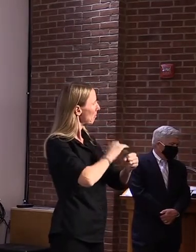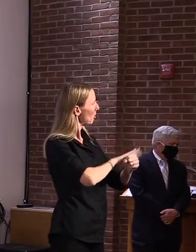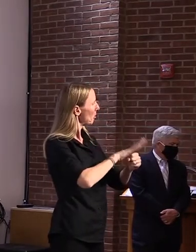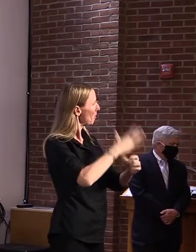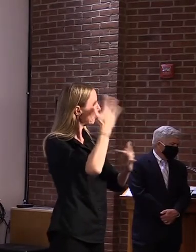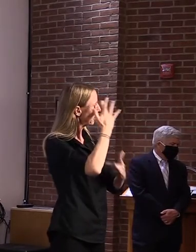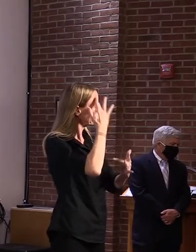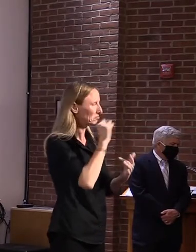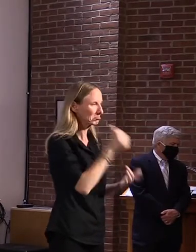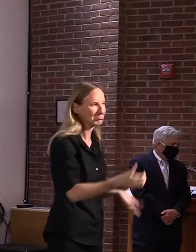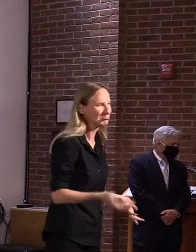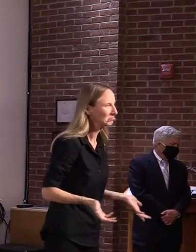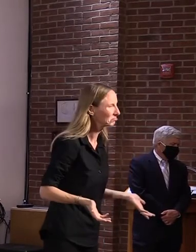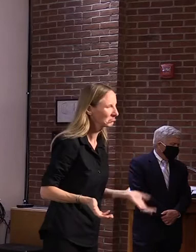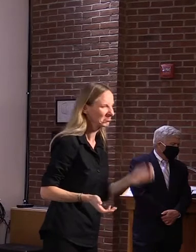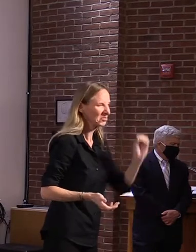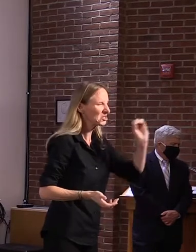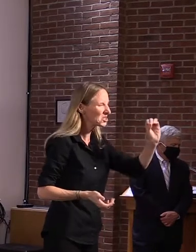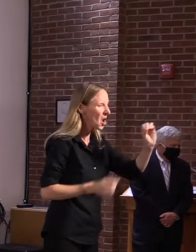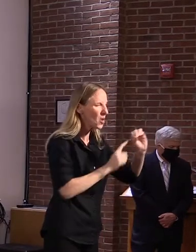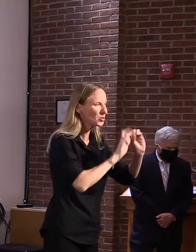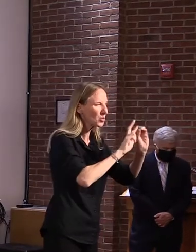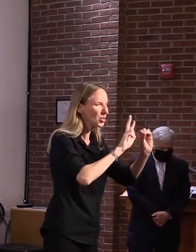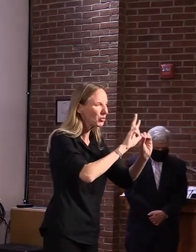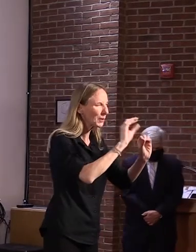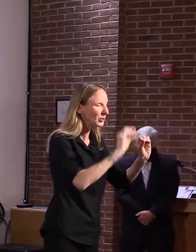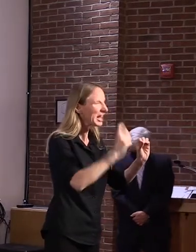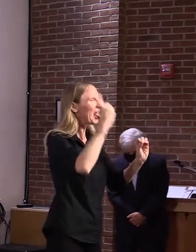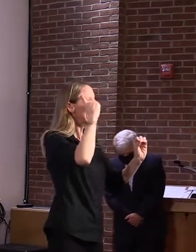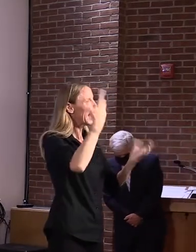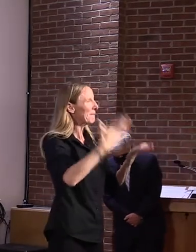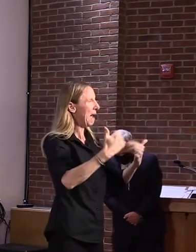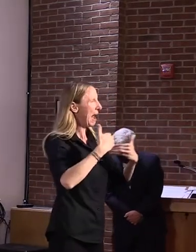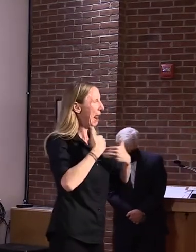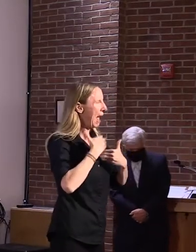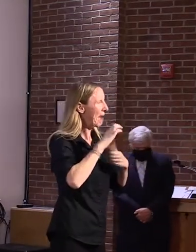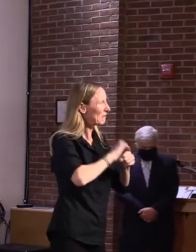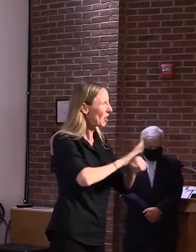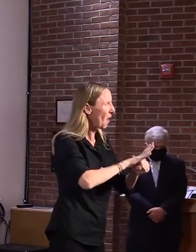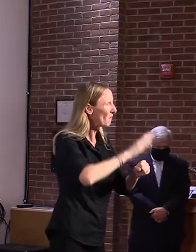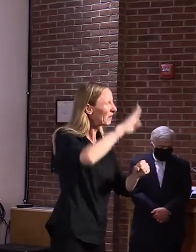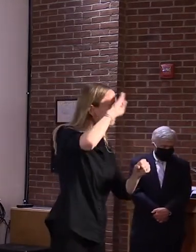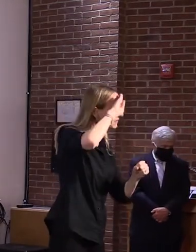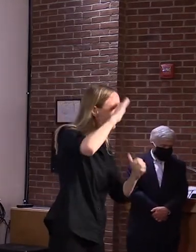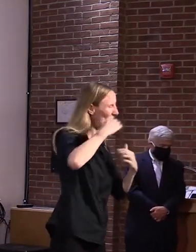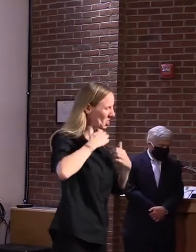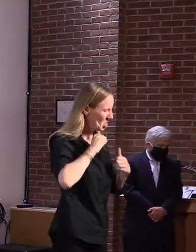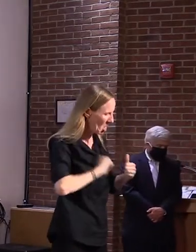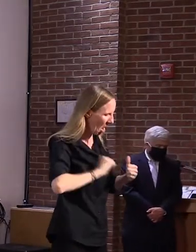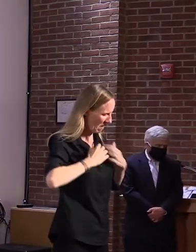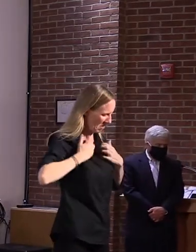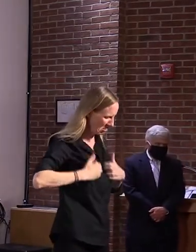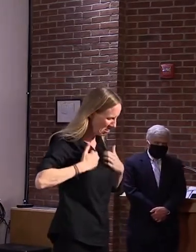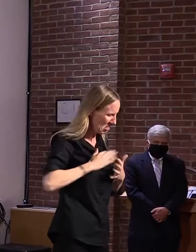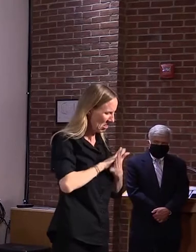very close to 0 to 3% range over time. But again, just to dwell